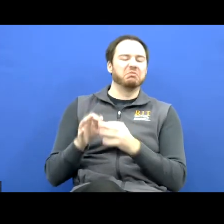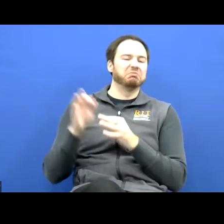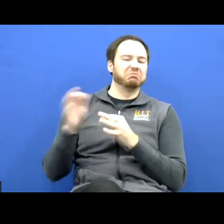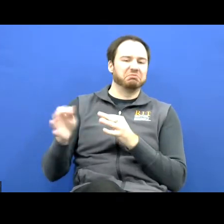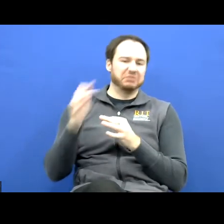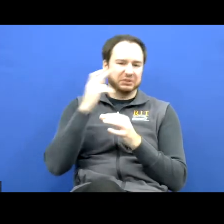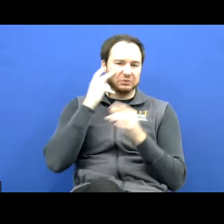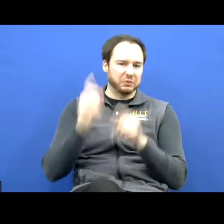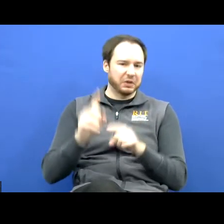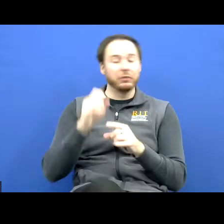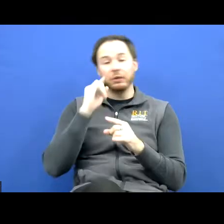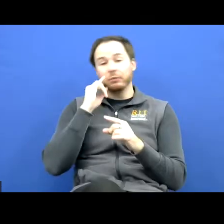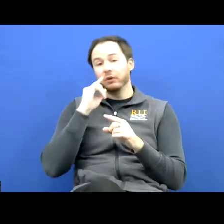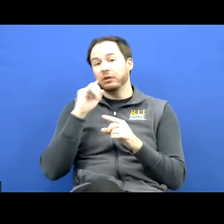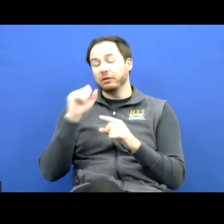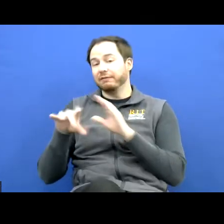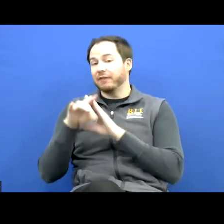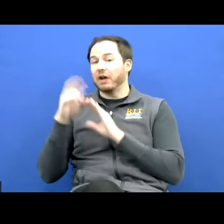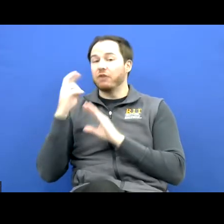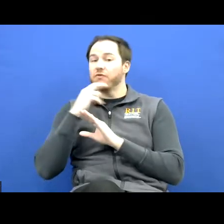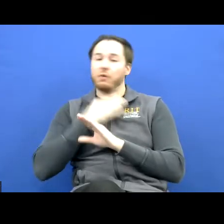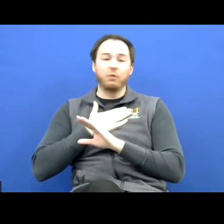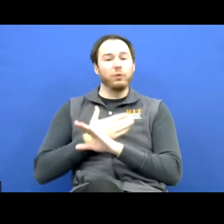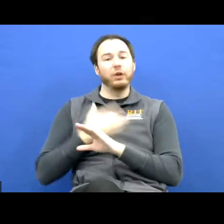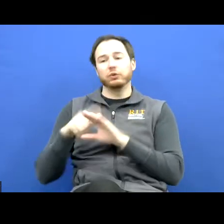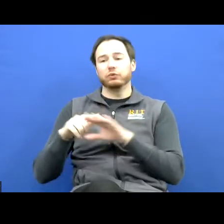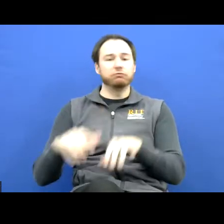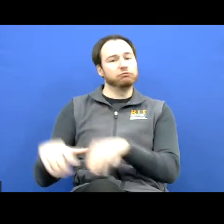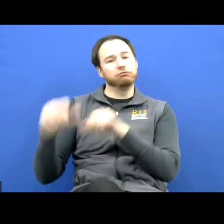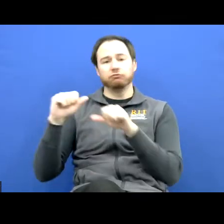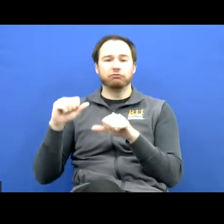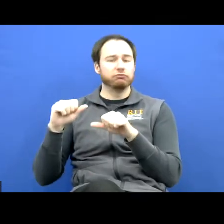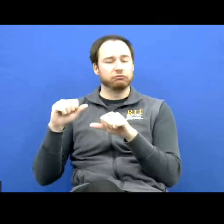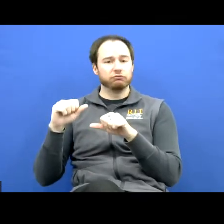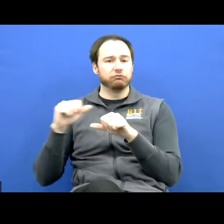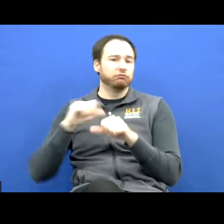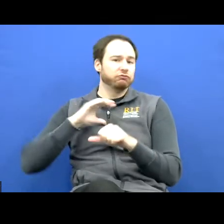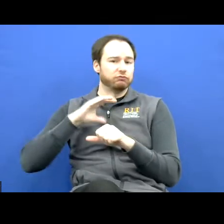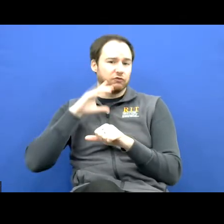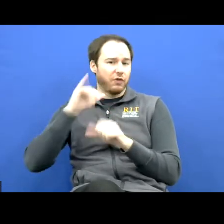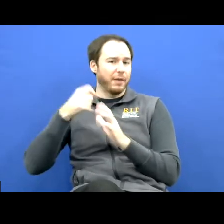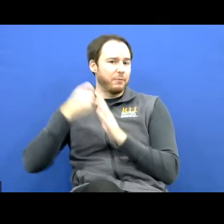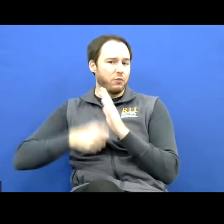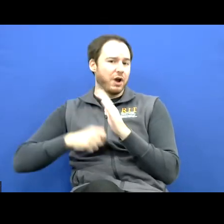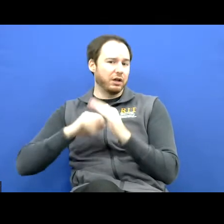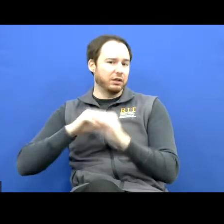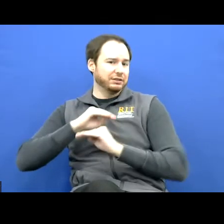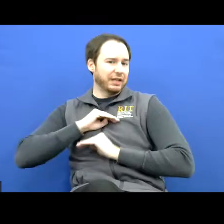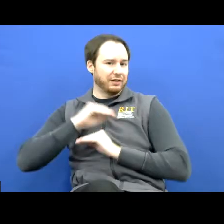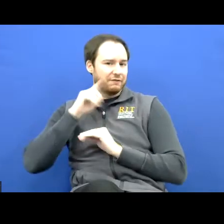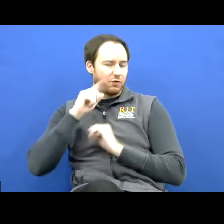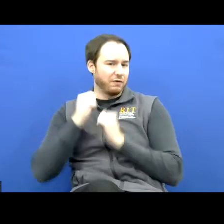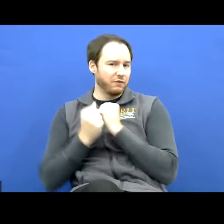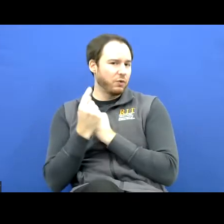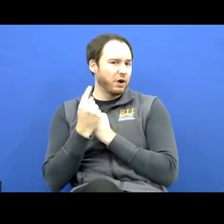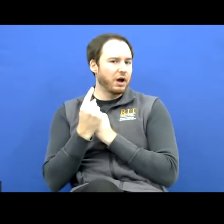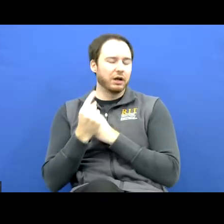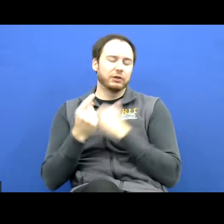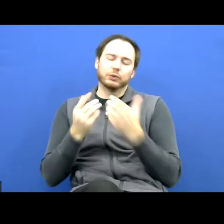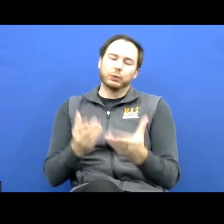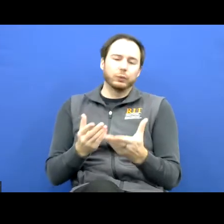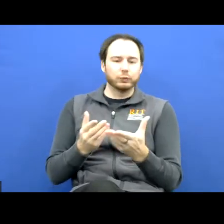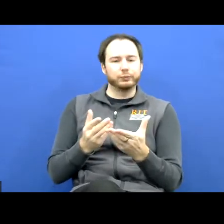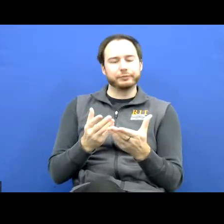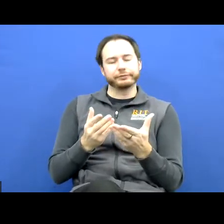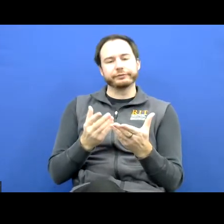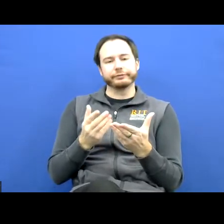It'd be great if we can find a restaurant willing to come in here, at a price that works.